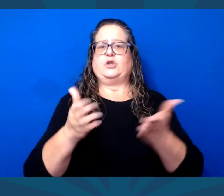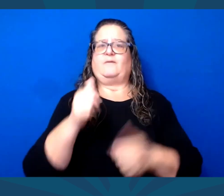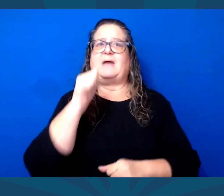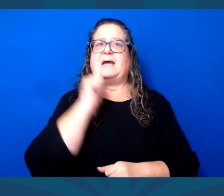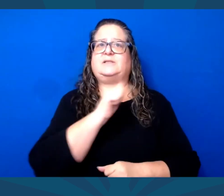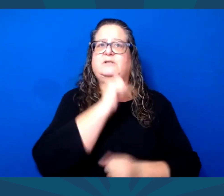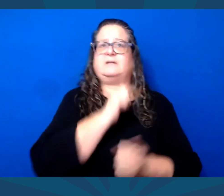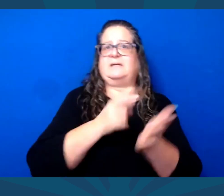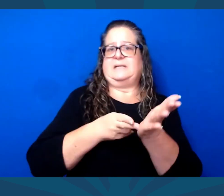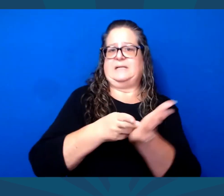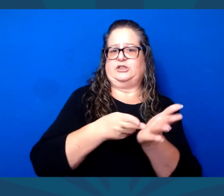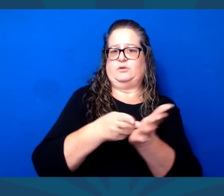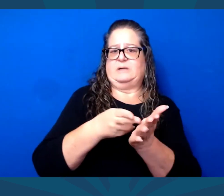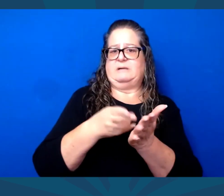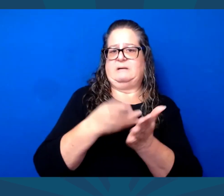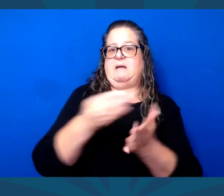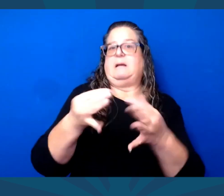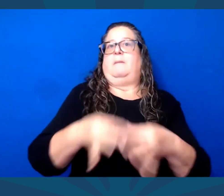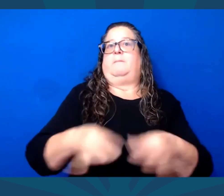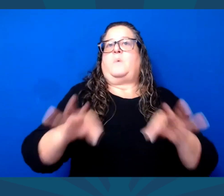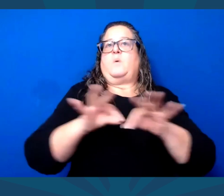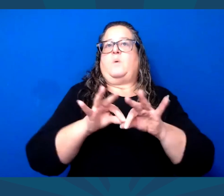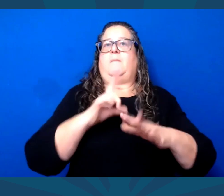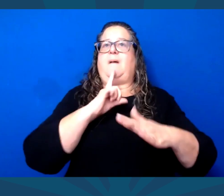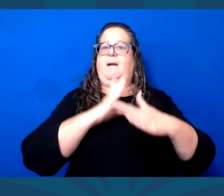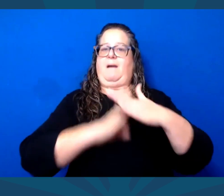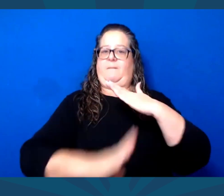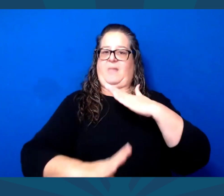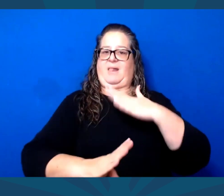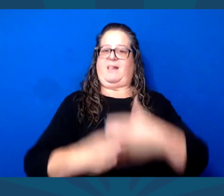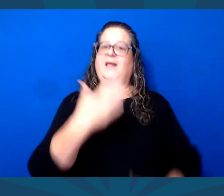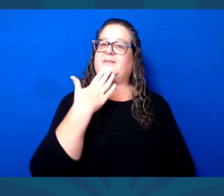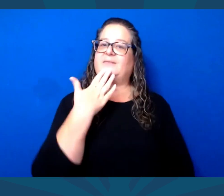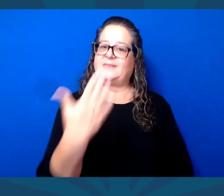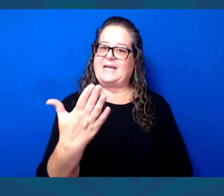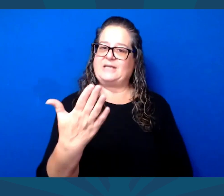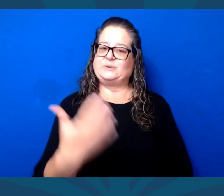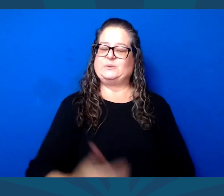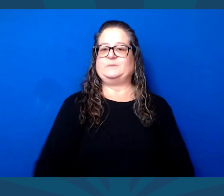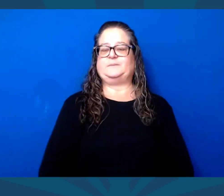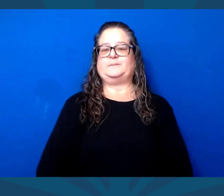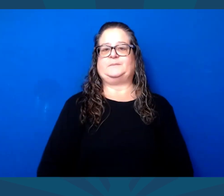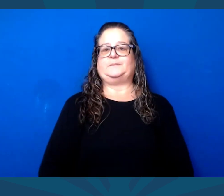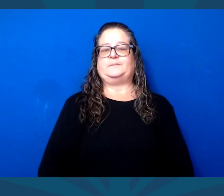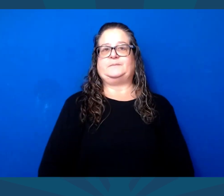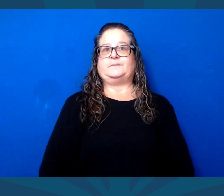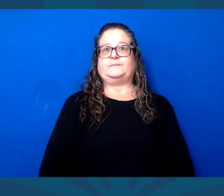I pledge to serve our state with integrity and humility. Thank you.